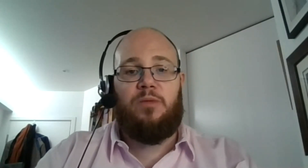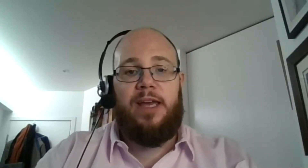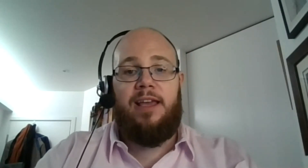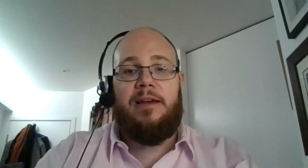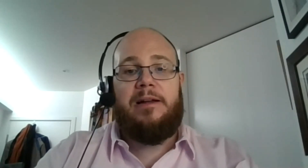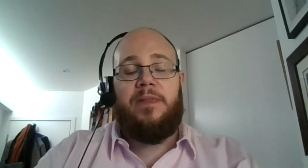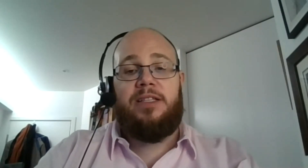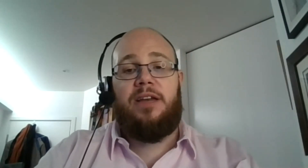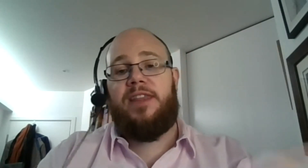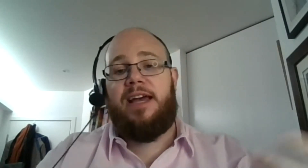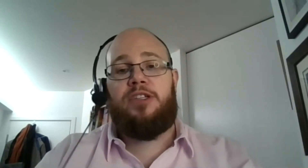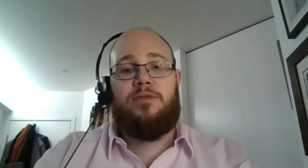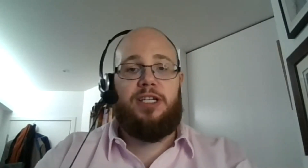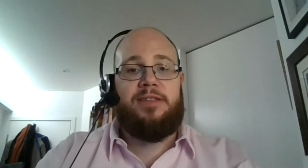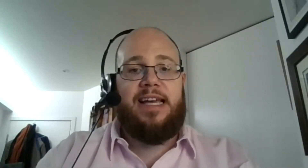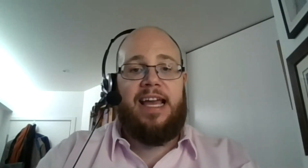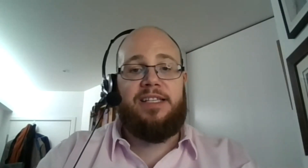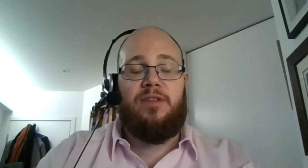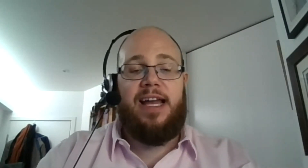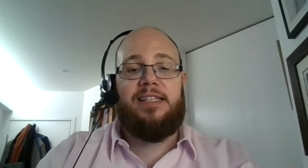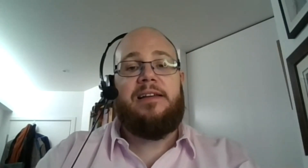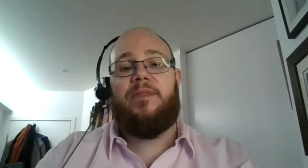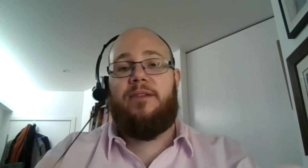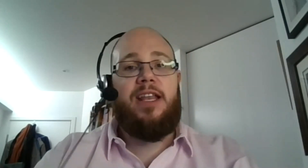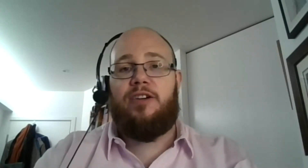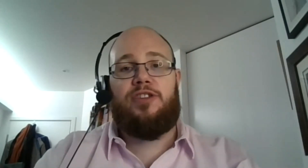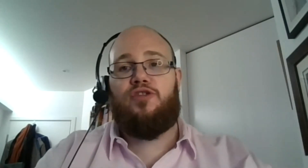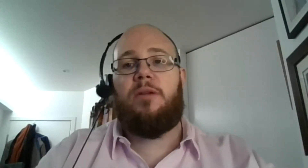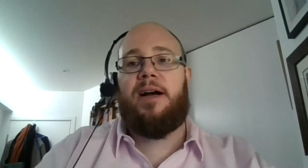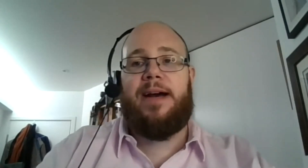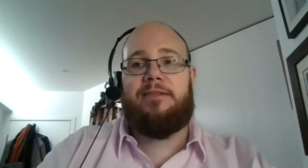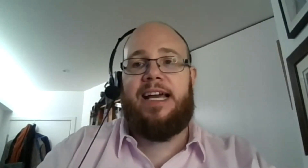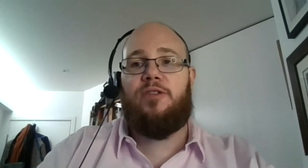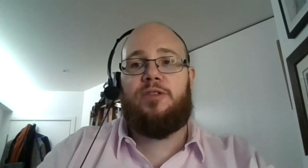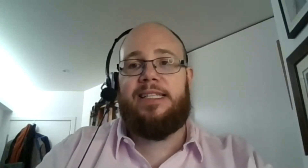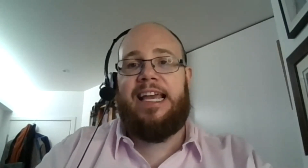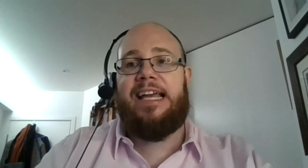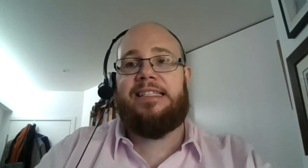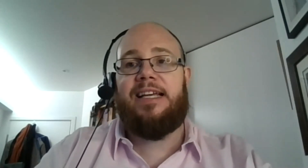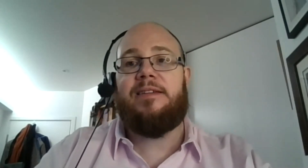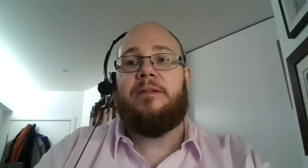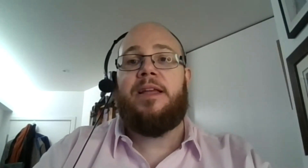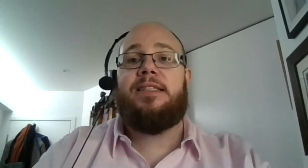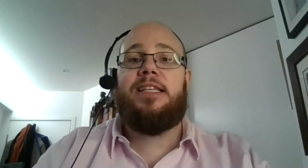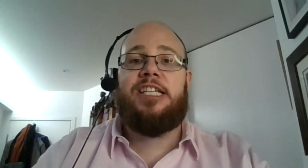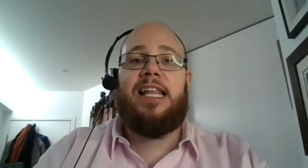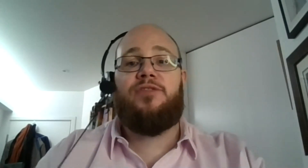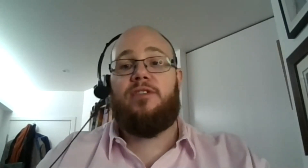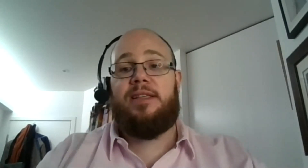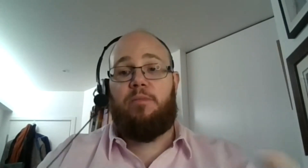week. So for them to reduce their case rate, they've only got to drop by about 10 or 20 cases. So the challenge for us in